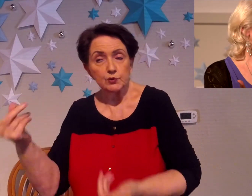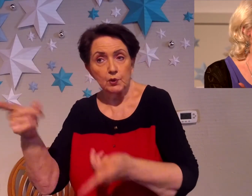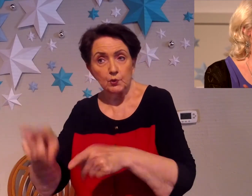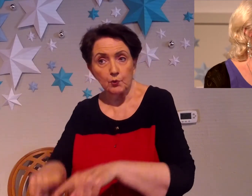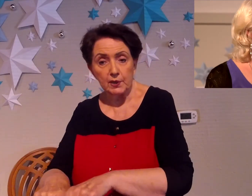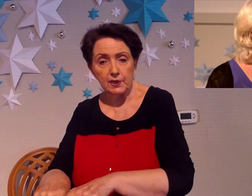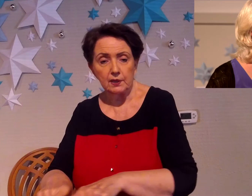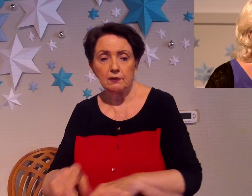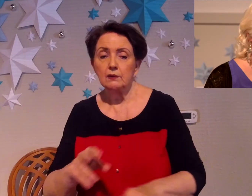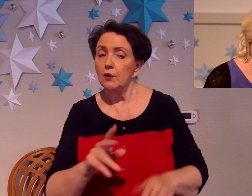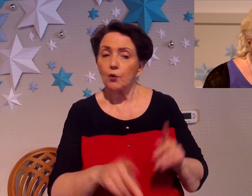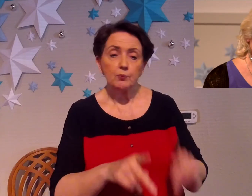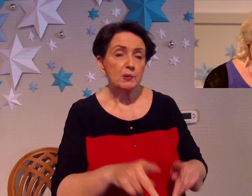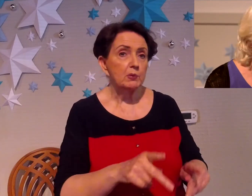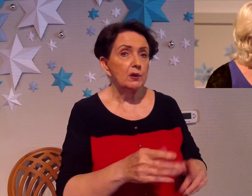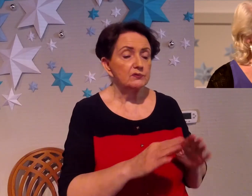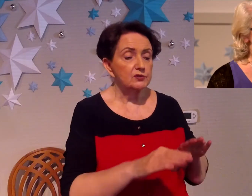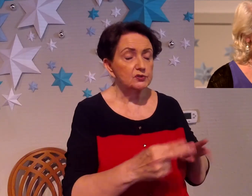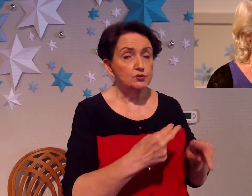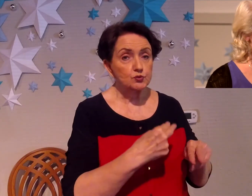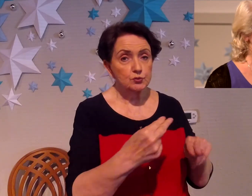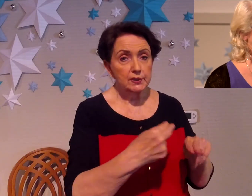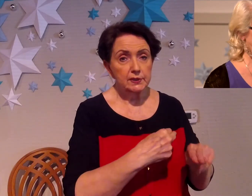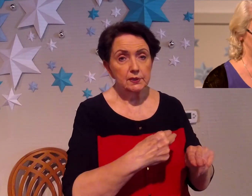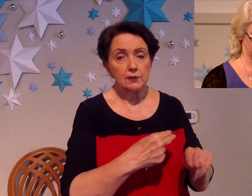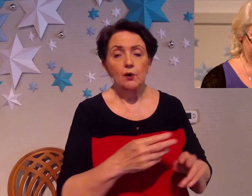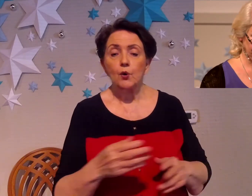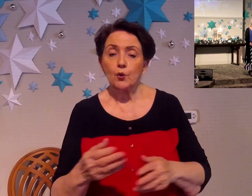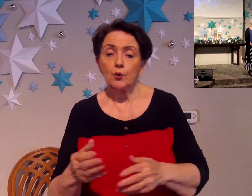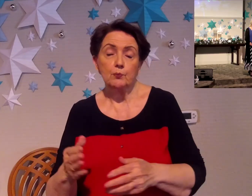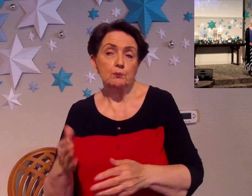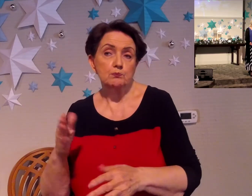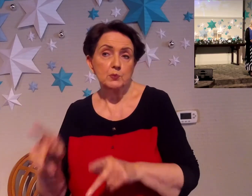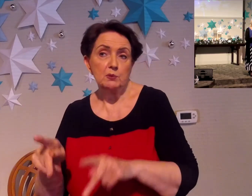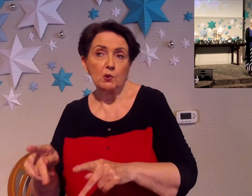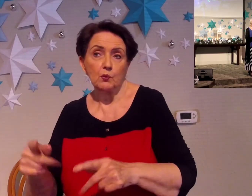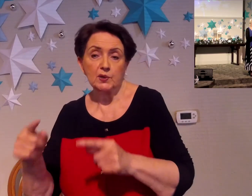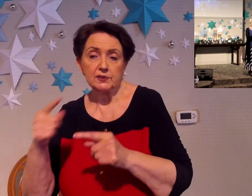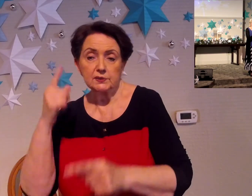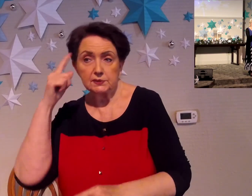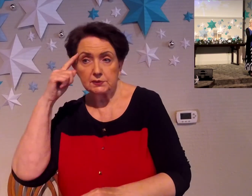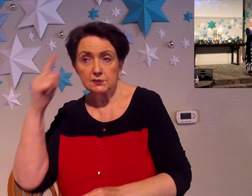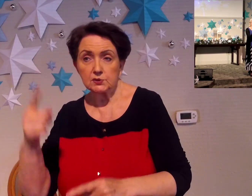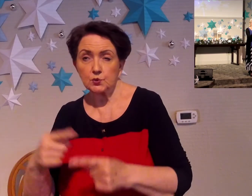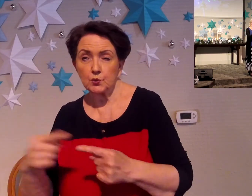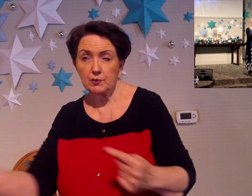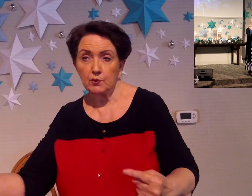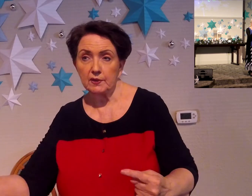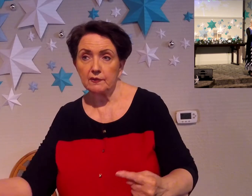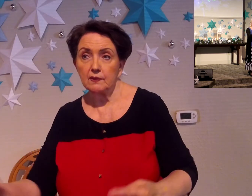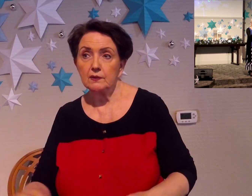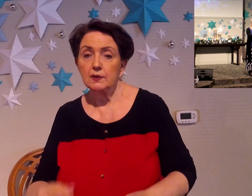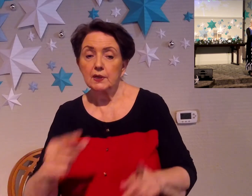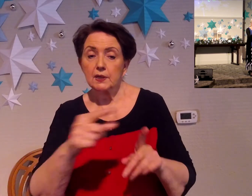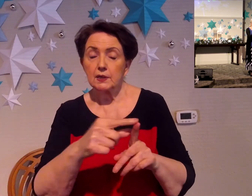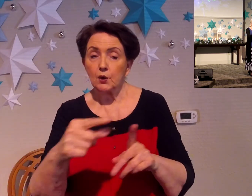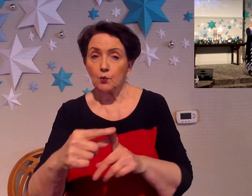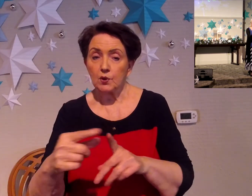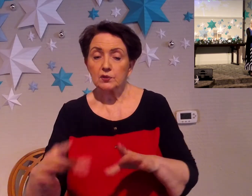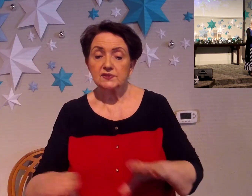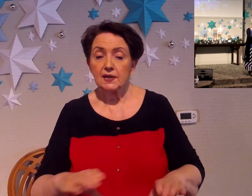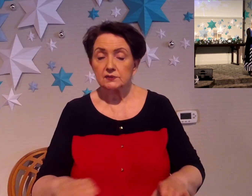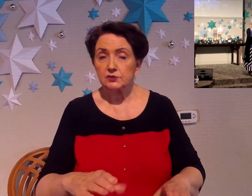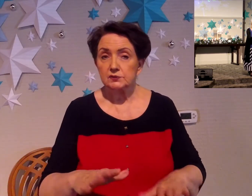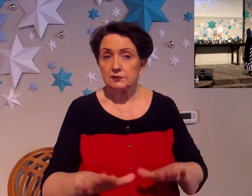on the street, or people we work with, or people we disagree with. Can our words, actions, and behaviors, would